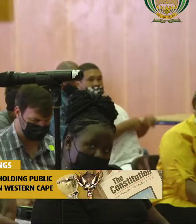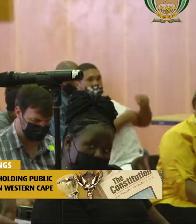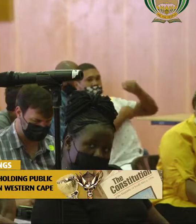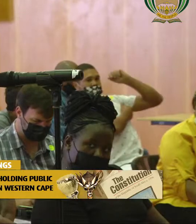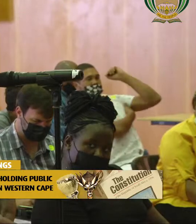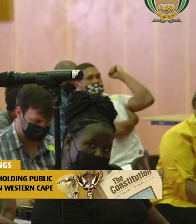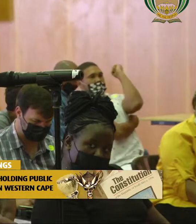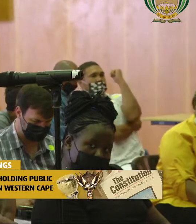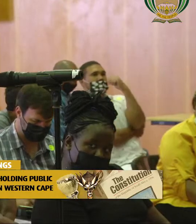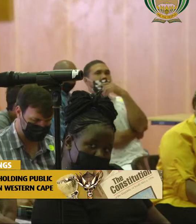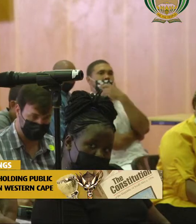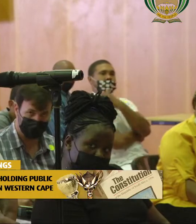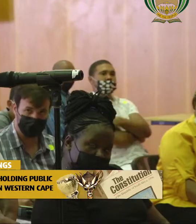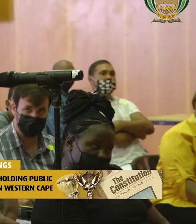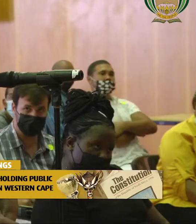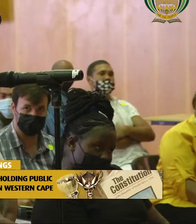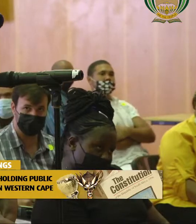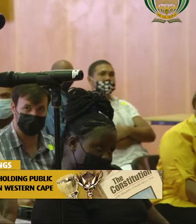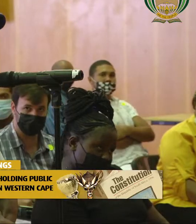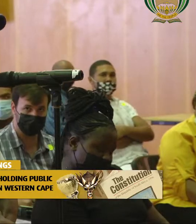Mosselbay.